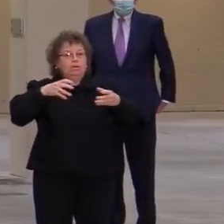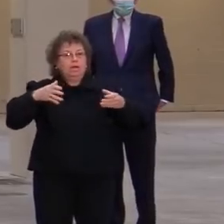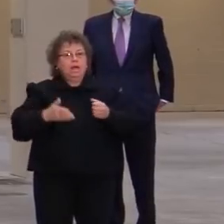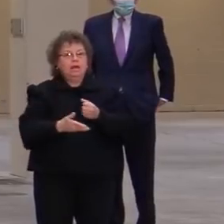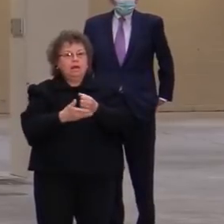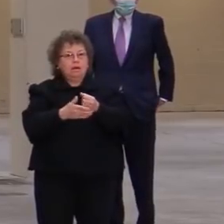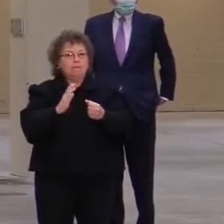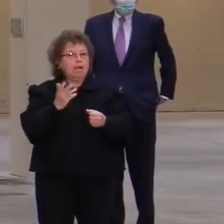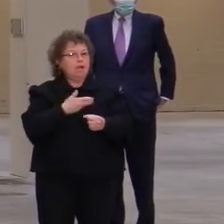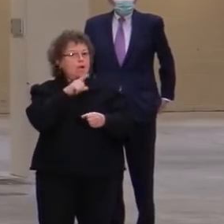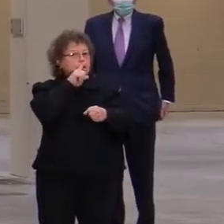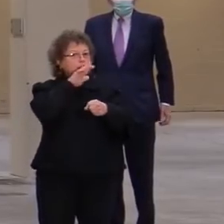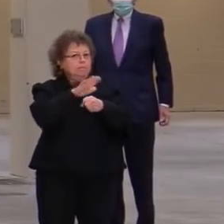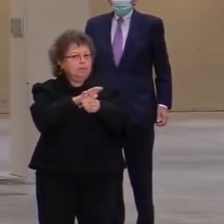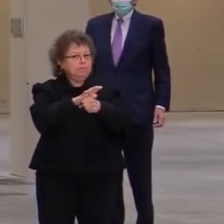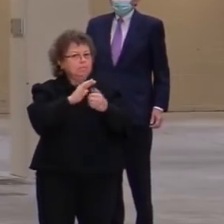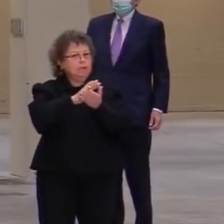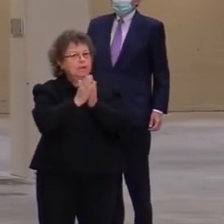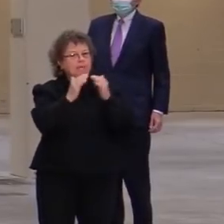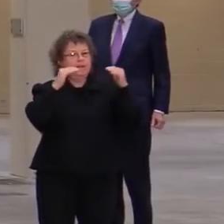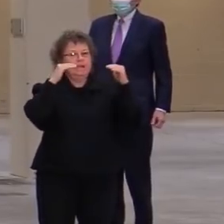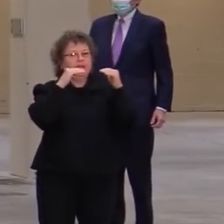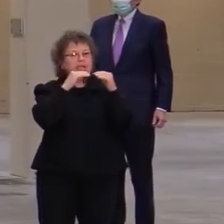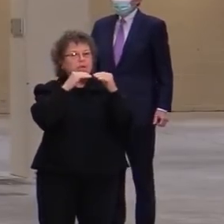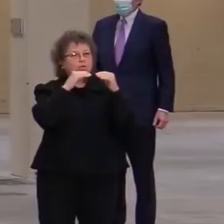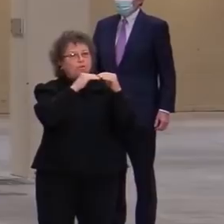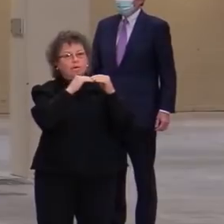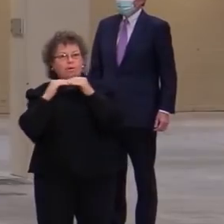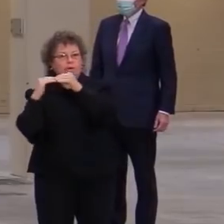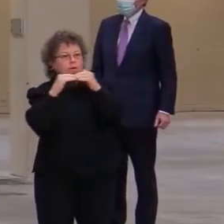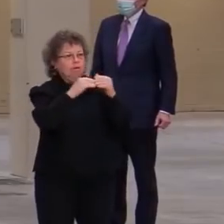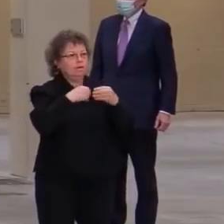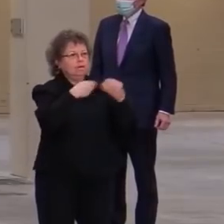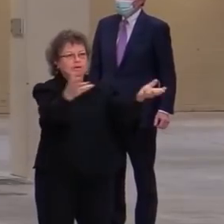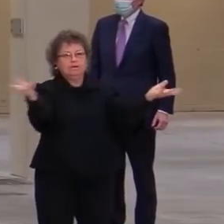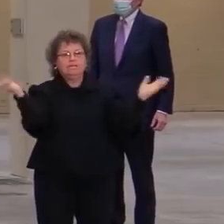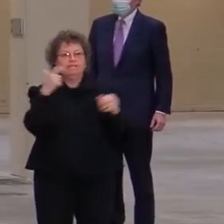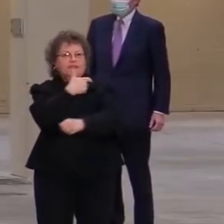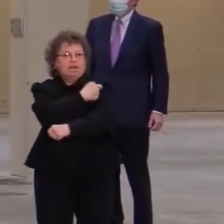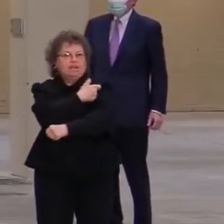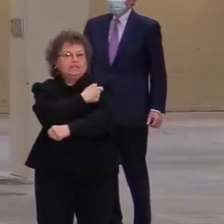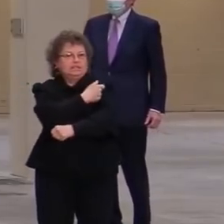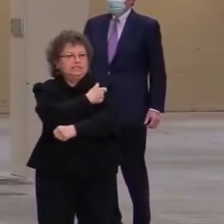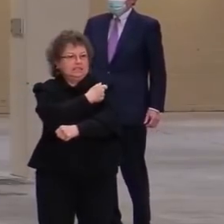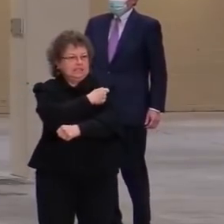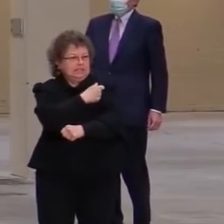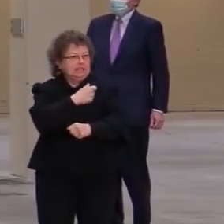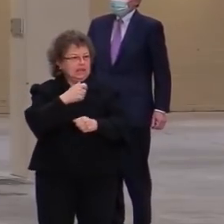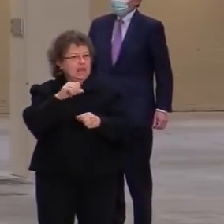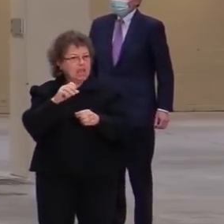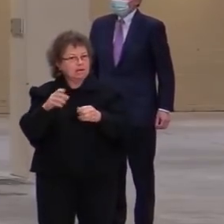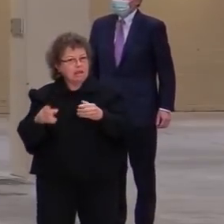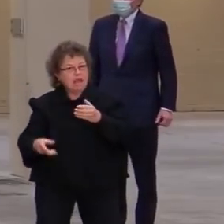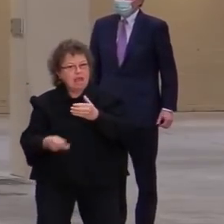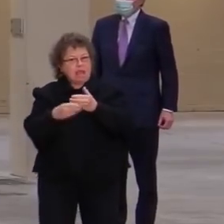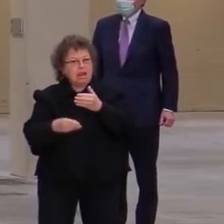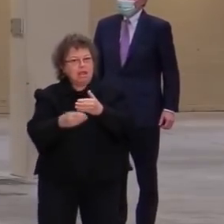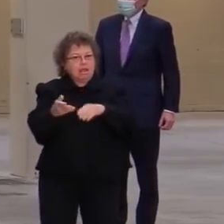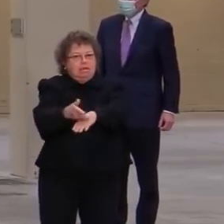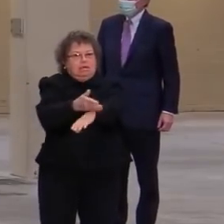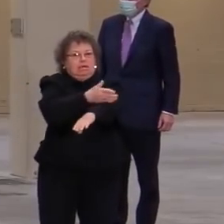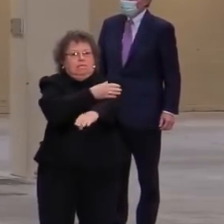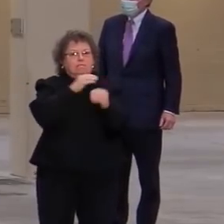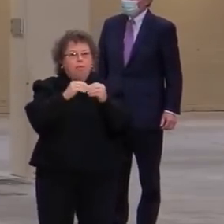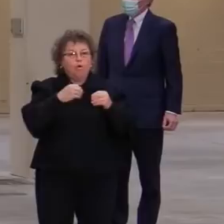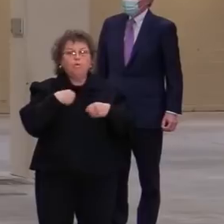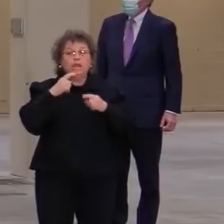advance our commitment to equity in the vaccine distribution process and build on the efforts we currently have underway. We've announced over